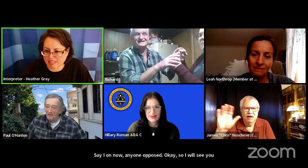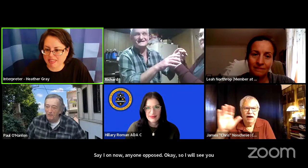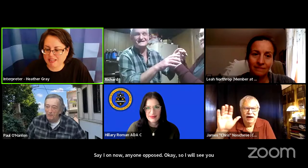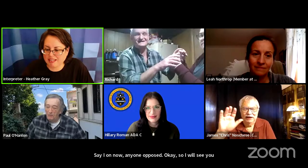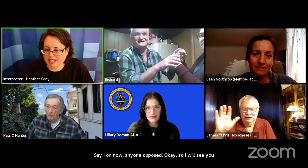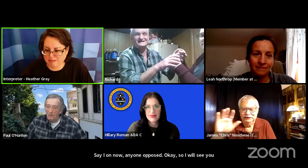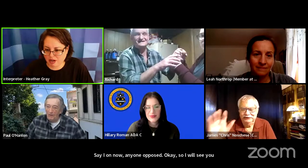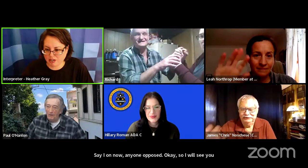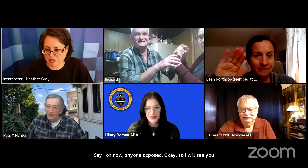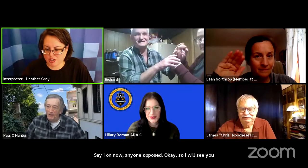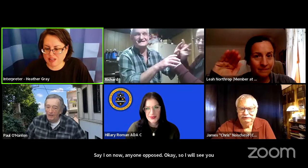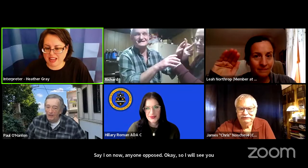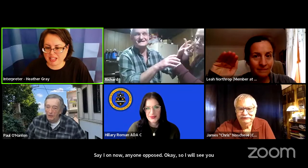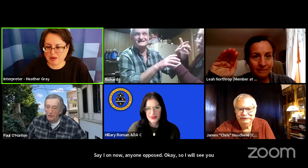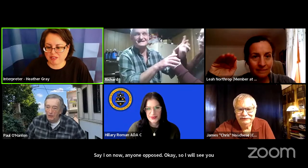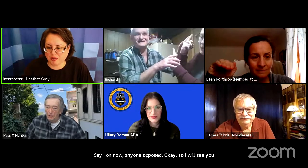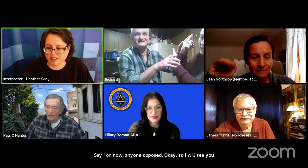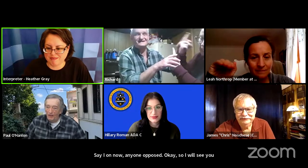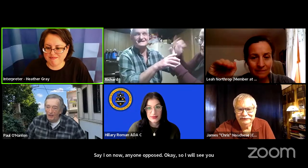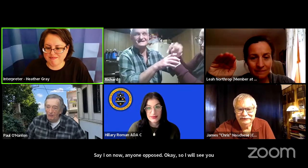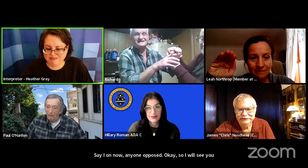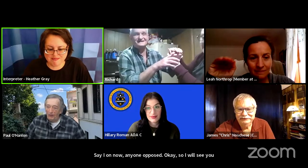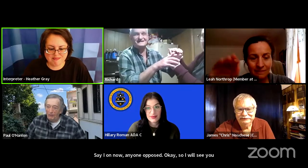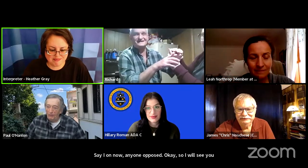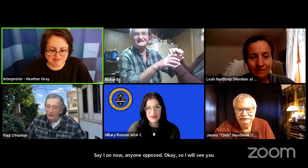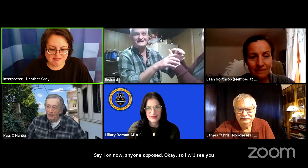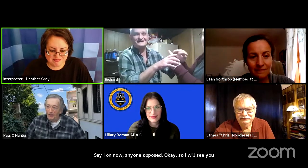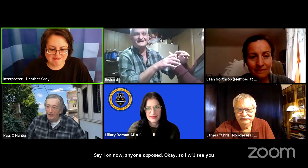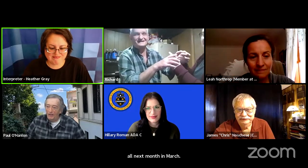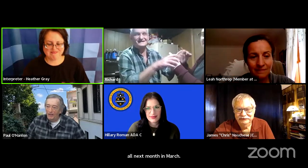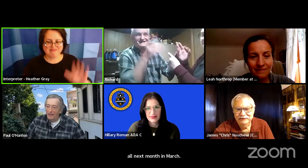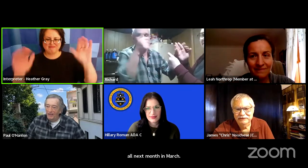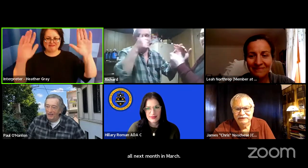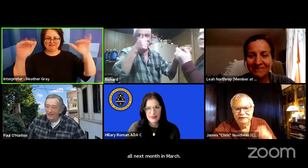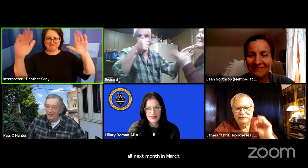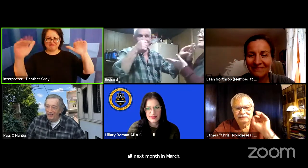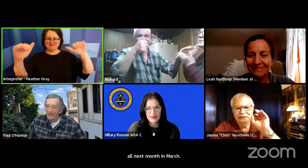next month in March. Thank you, everyone. Bye, everybody.